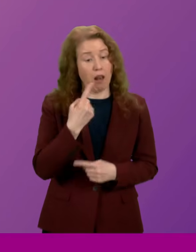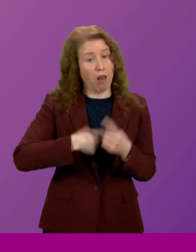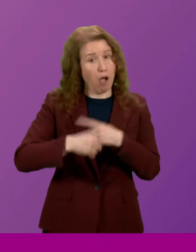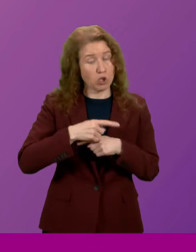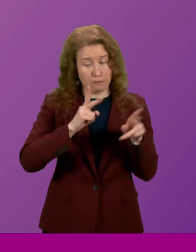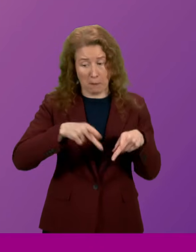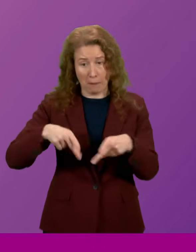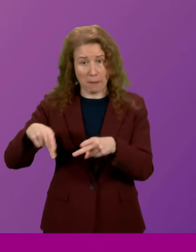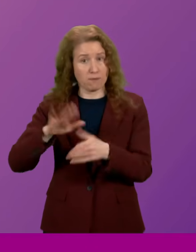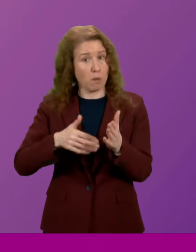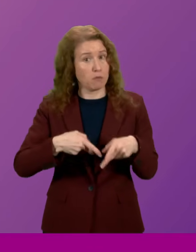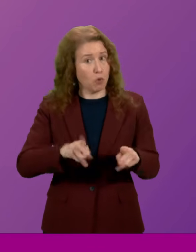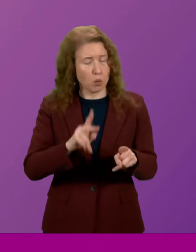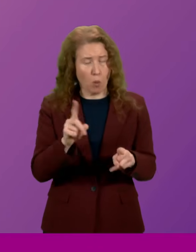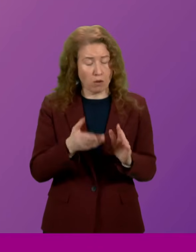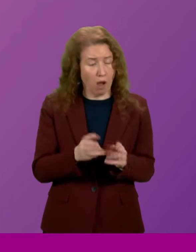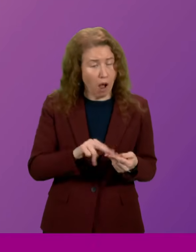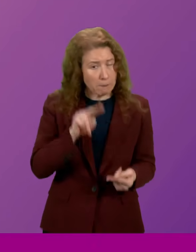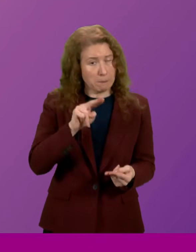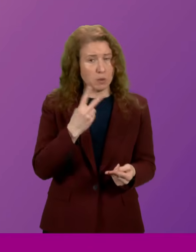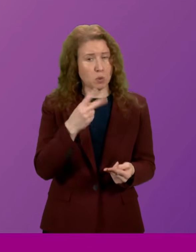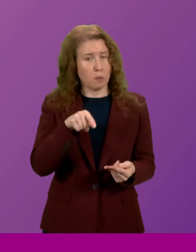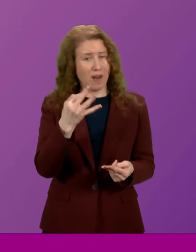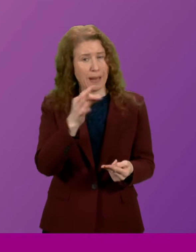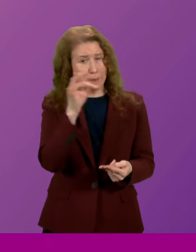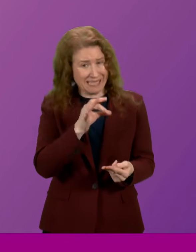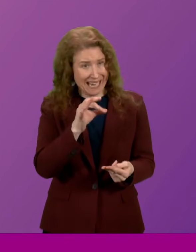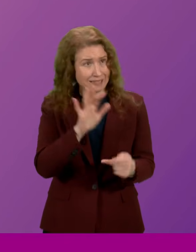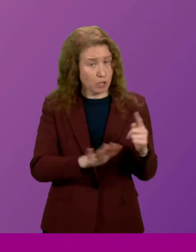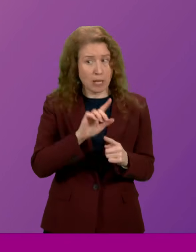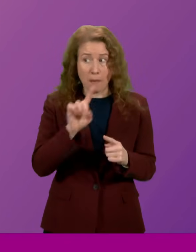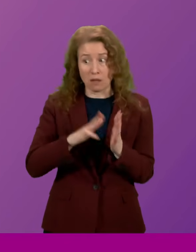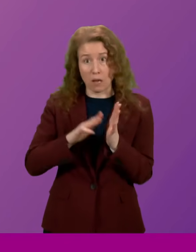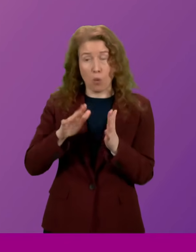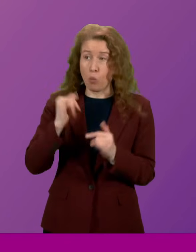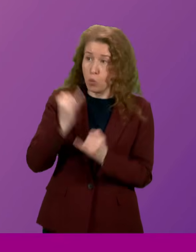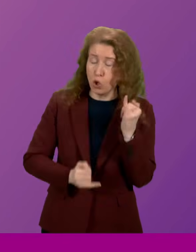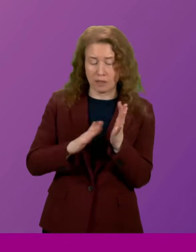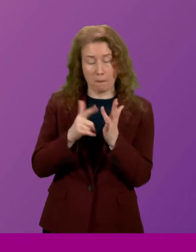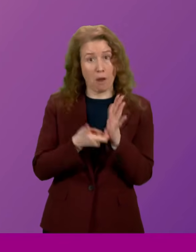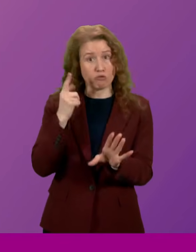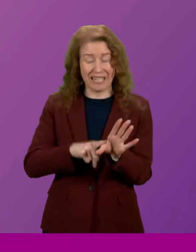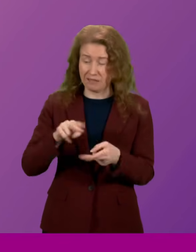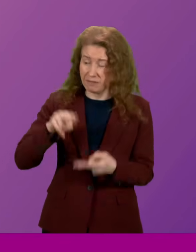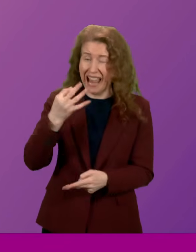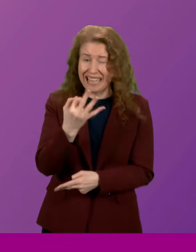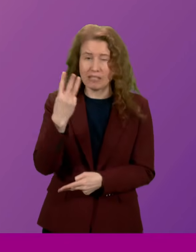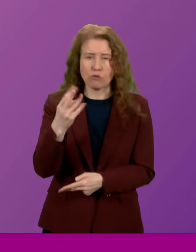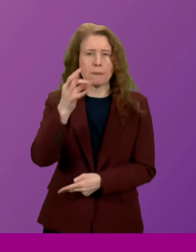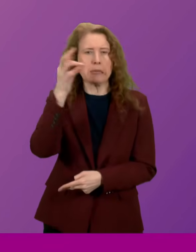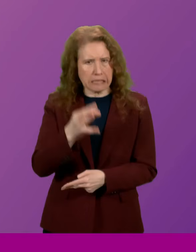deaths and serious injuries rose by 2.8% nationally, with Murray recording the highest increase, with a rise of